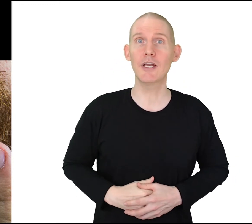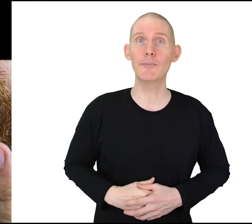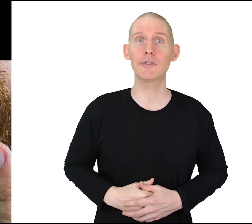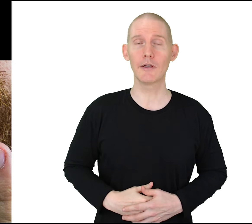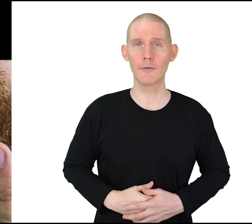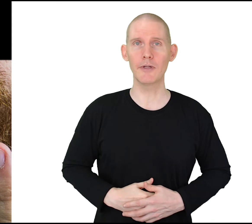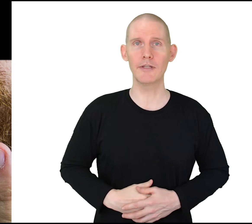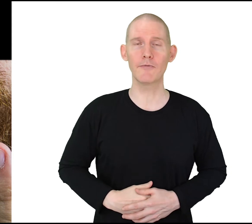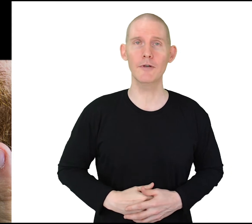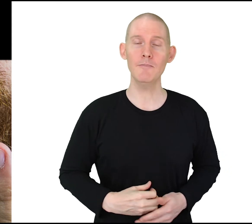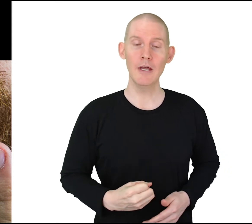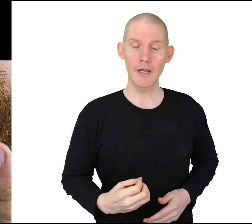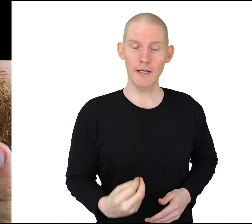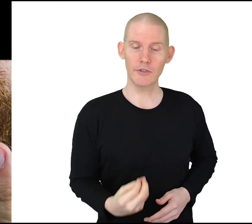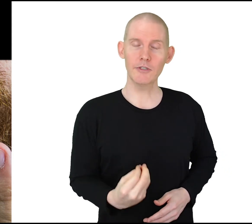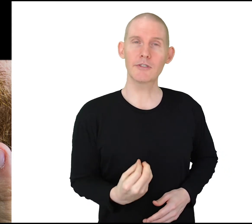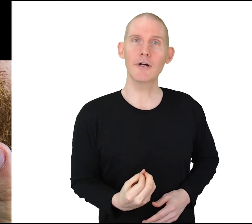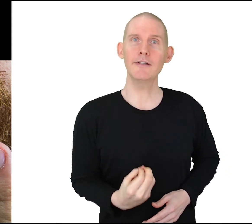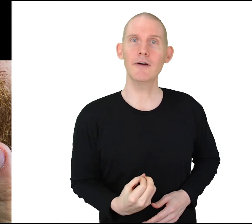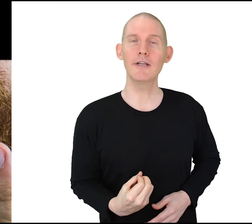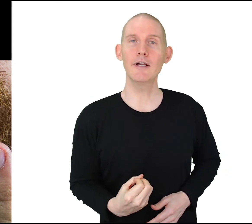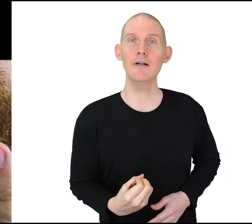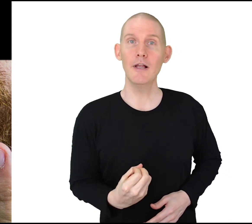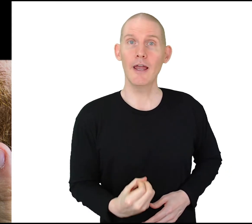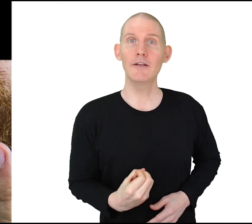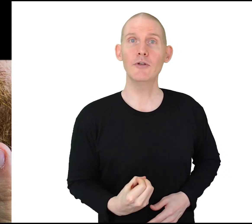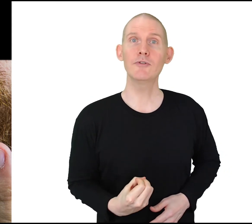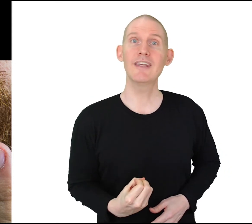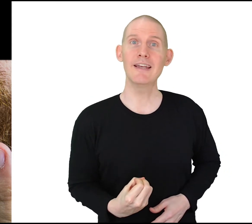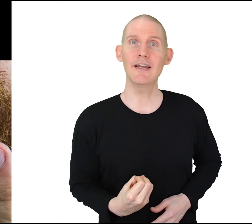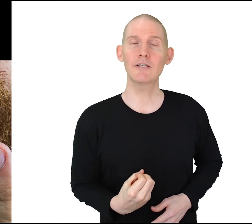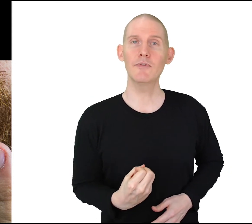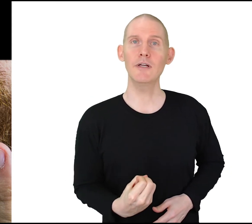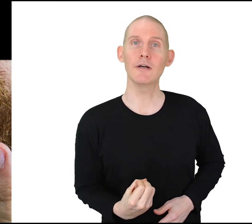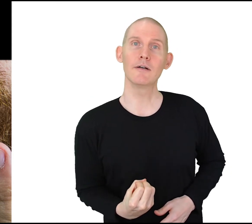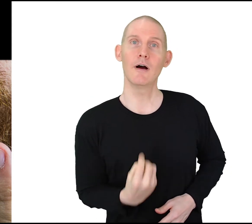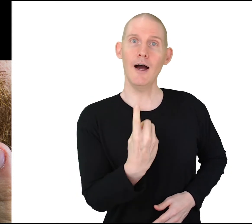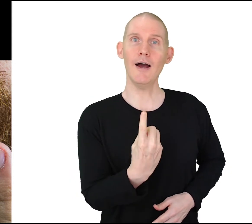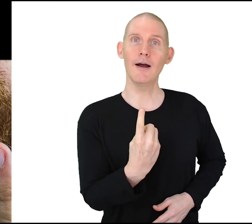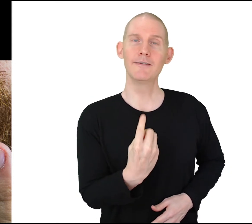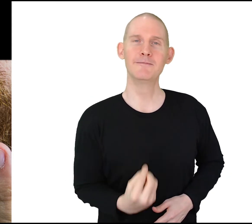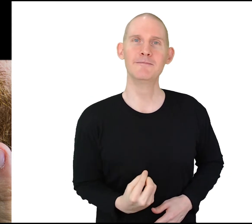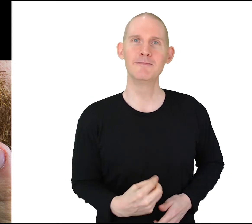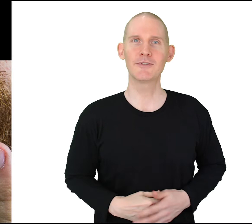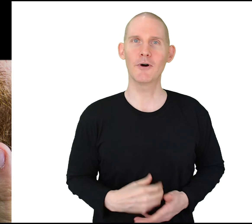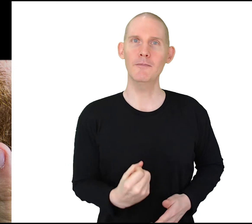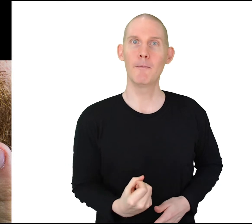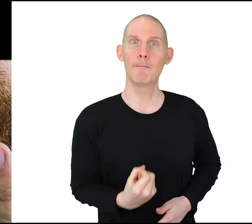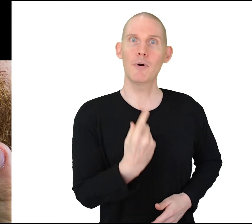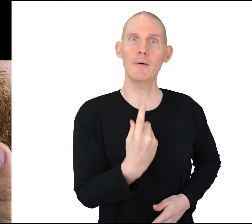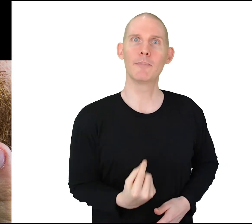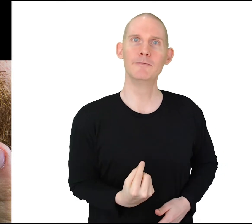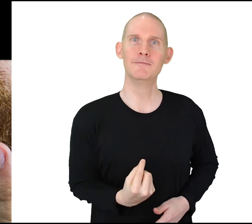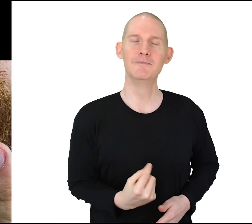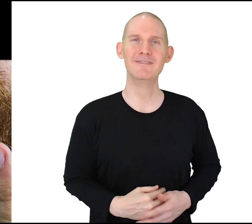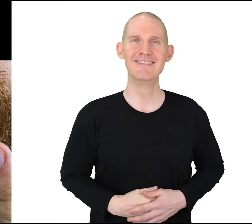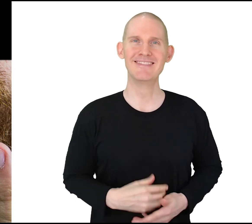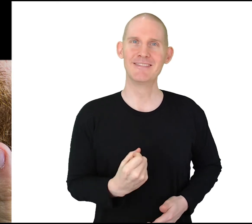a little bit different. It's going to start down here and use the index finger. So burp,